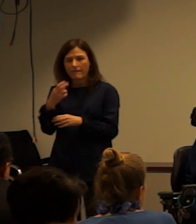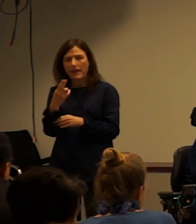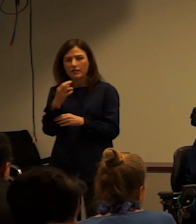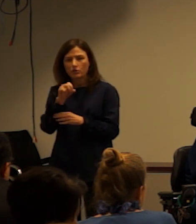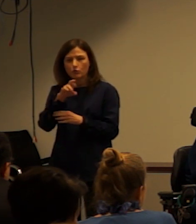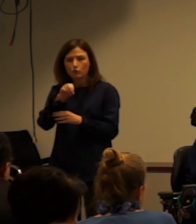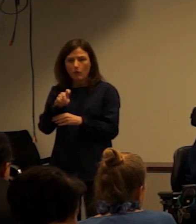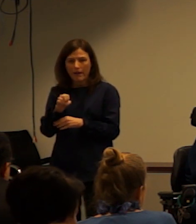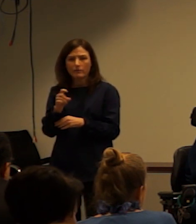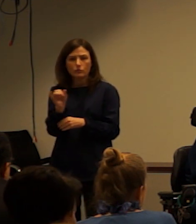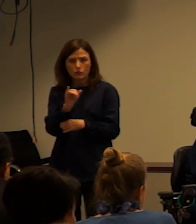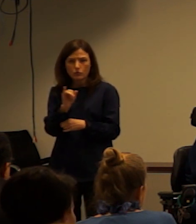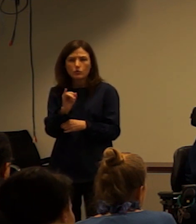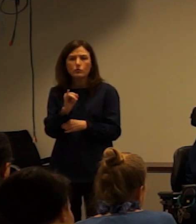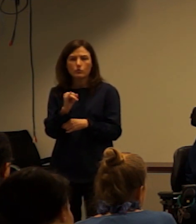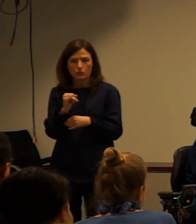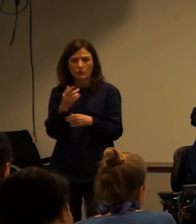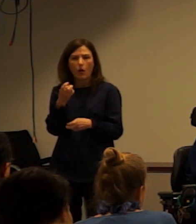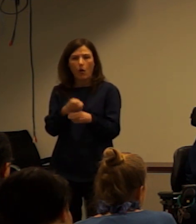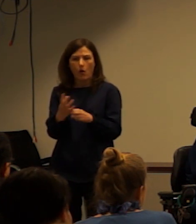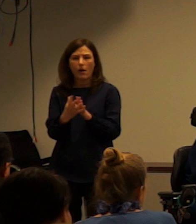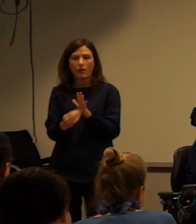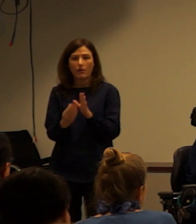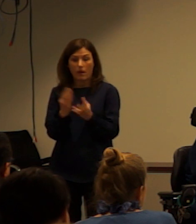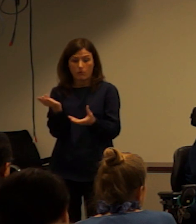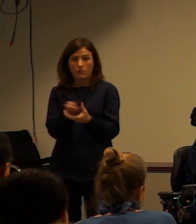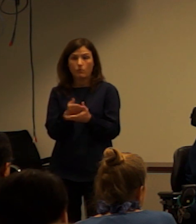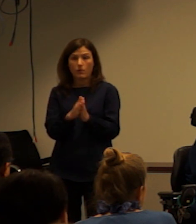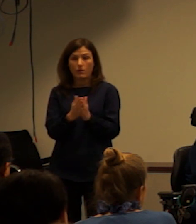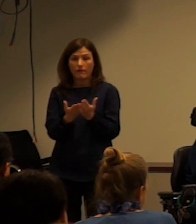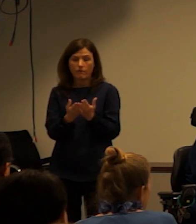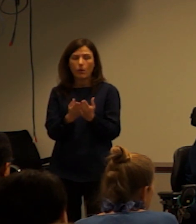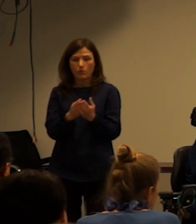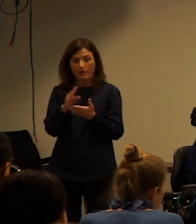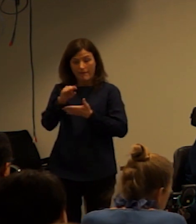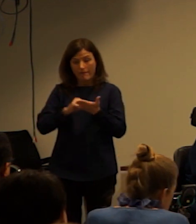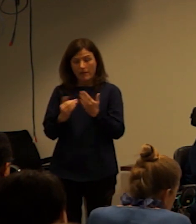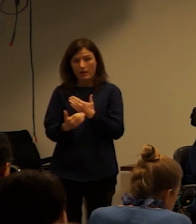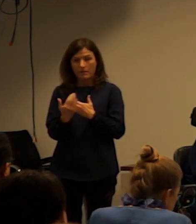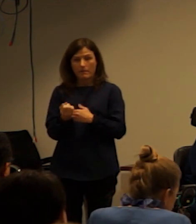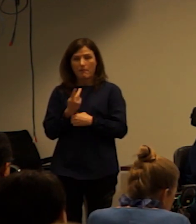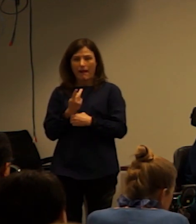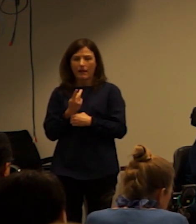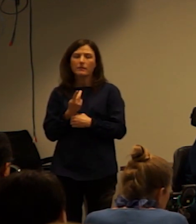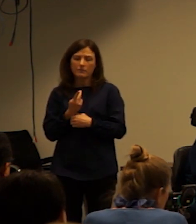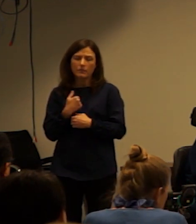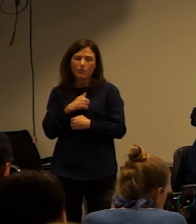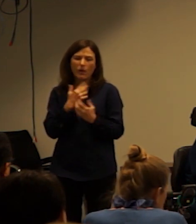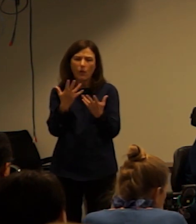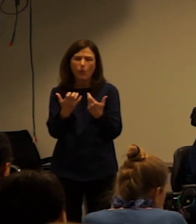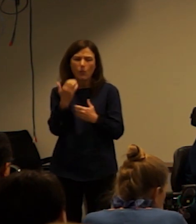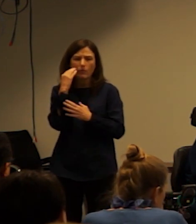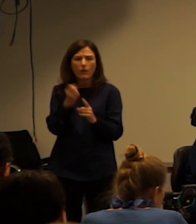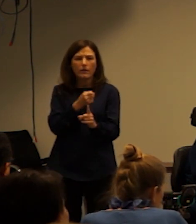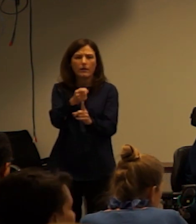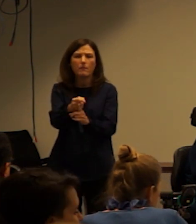in the folder. Fill it out and mail it back to me, because we really want to know the impact that we're having,